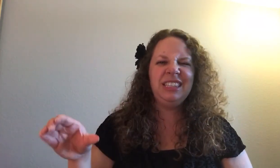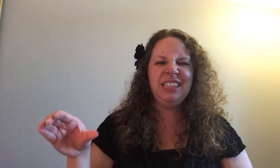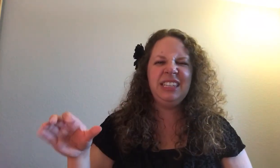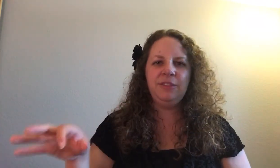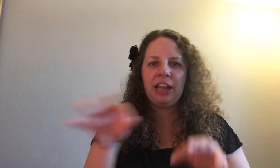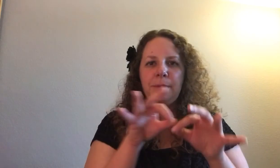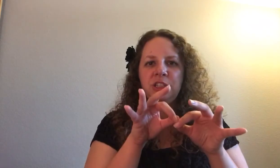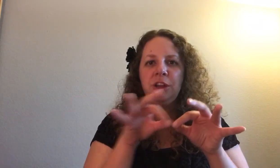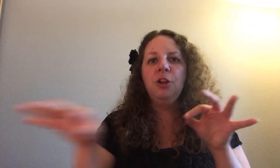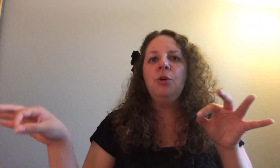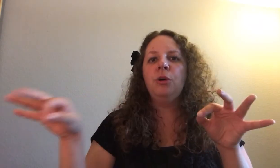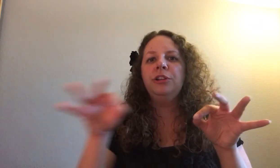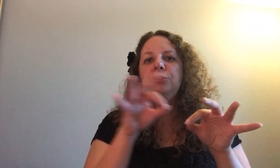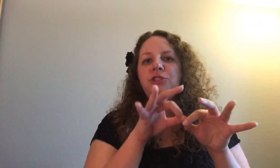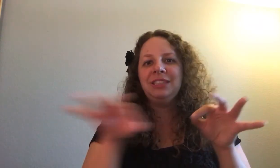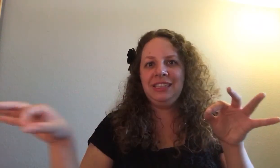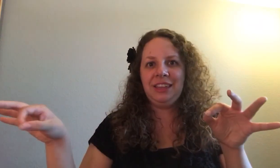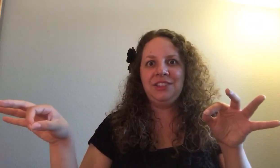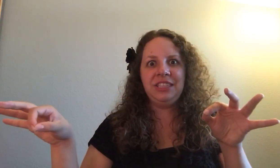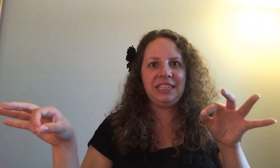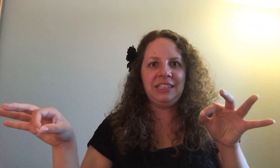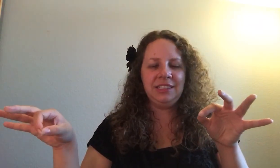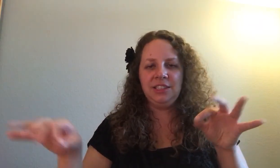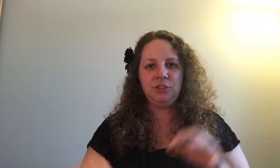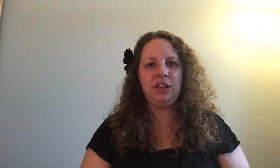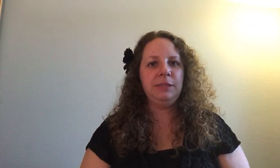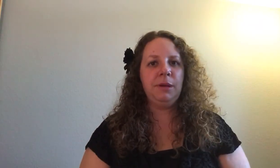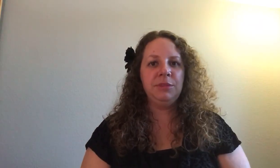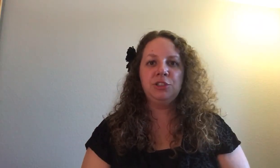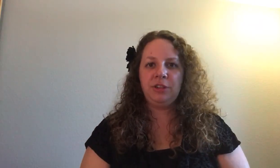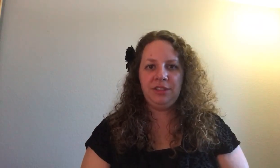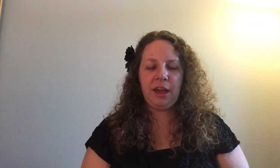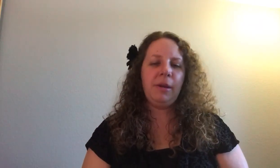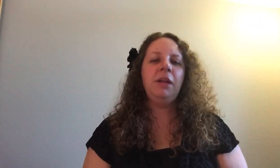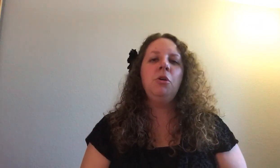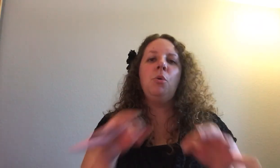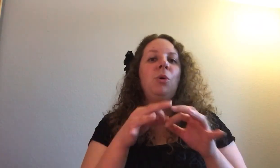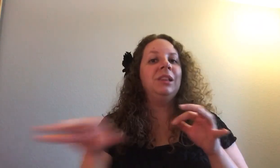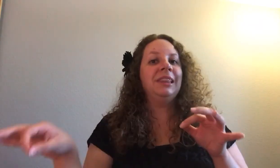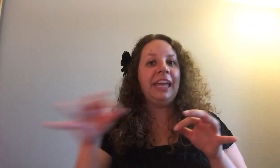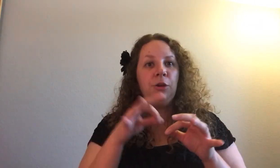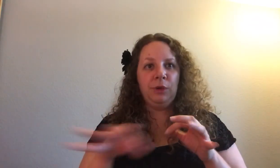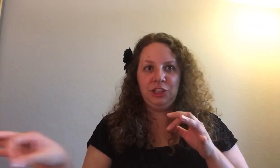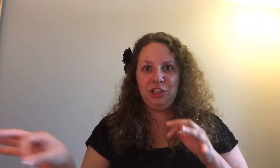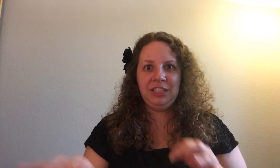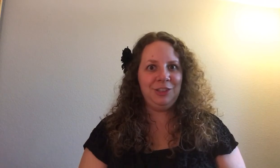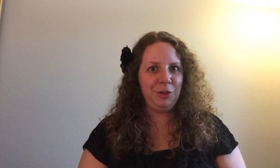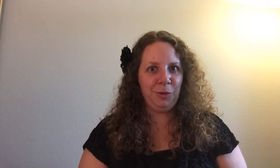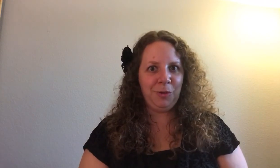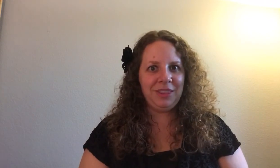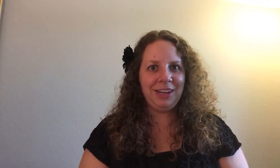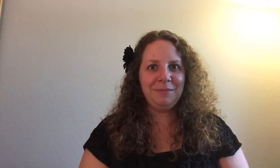CC for captioning, or you usually see like the sentences across the bottom of the screen that way, or language is the newer one that I'm seeing.